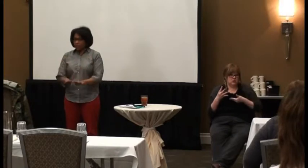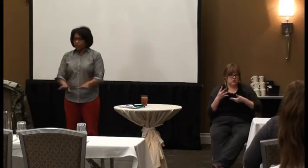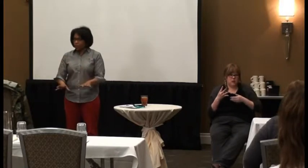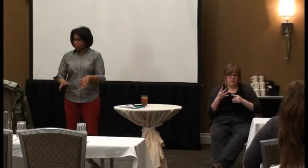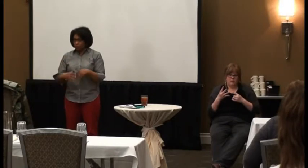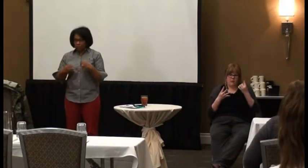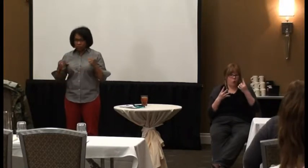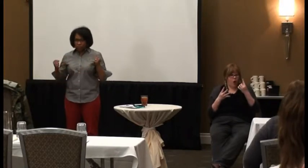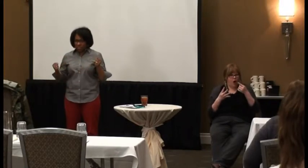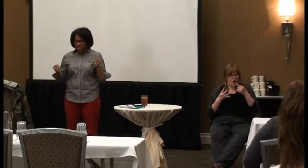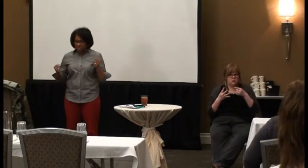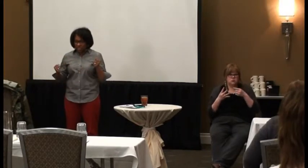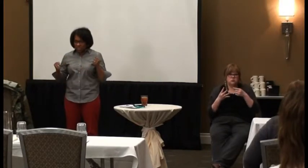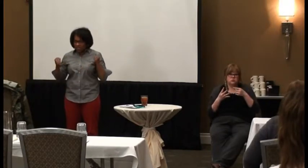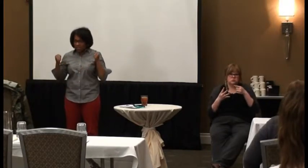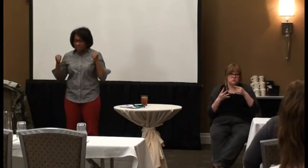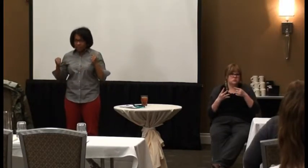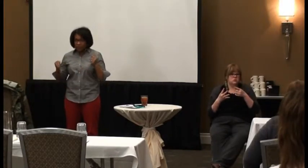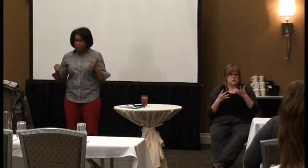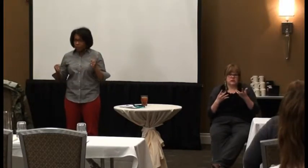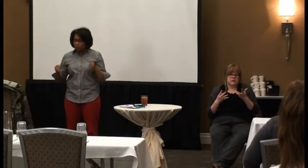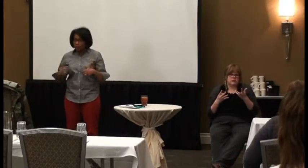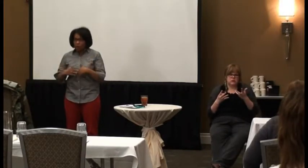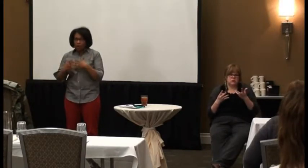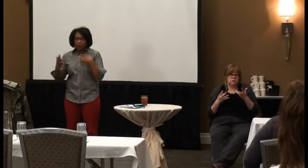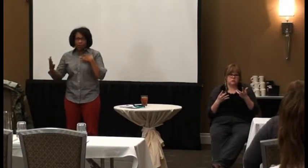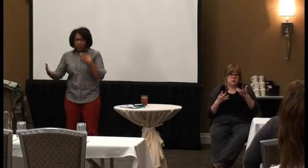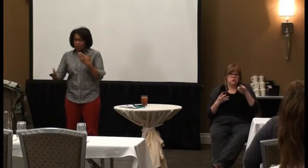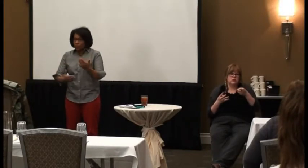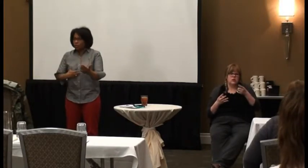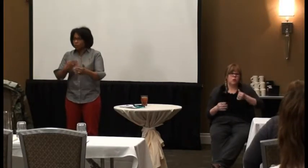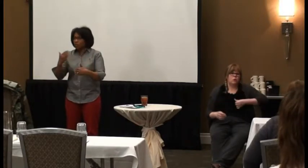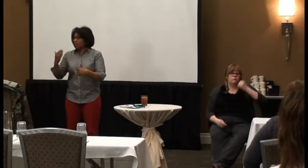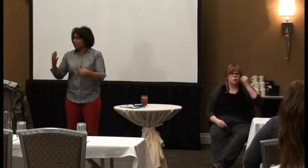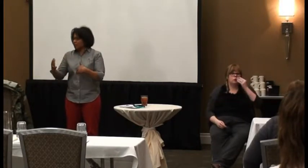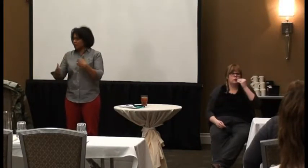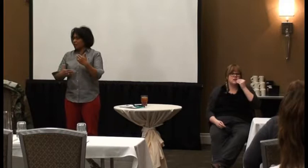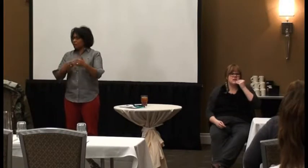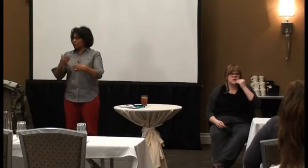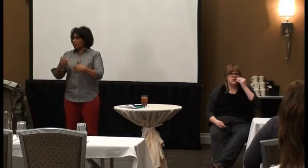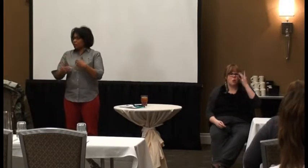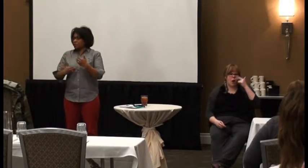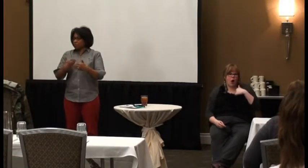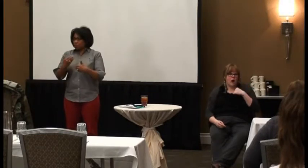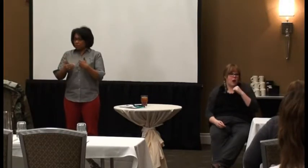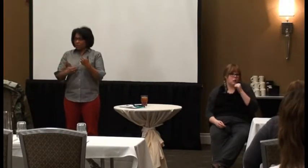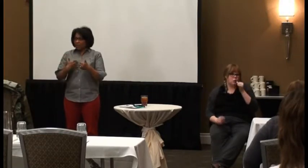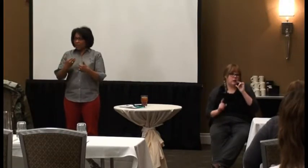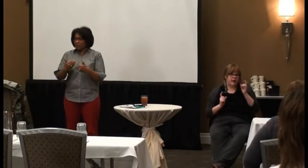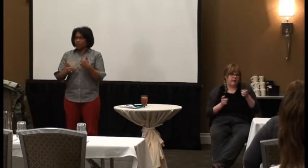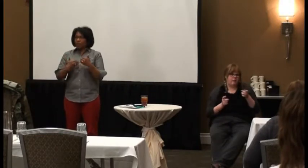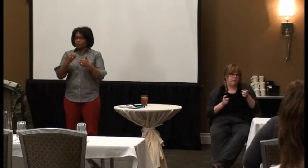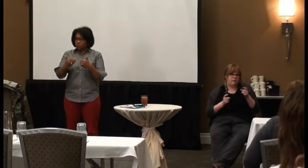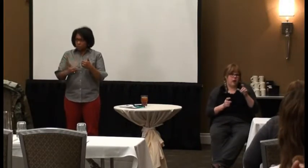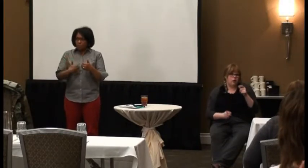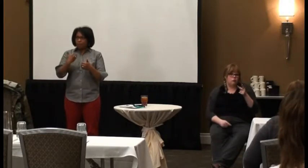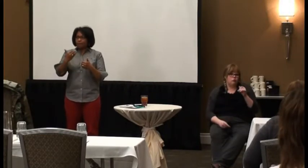argumentative, even at 2, refusing to eat because I can't have a granola bar, and just wouldn't give in, and so there was this sort of